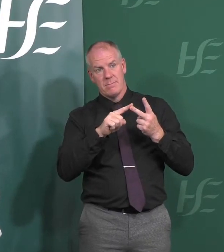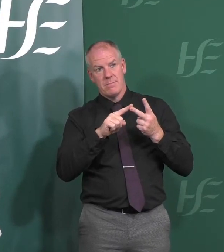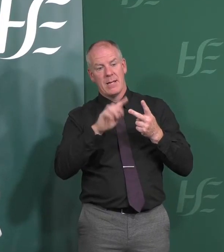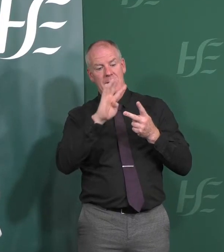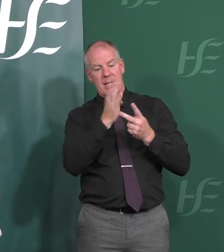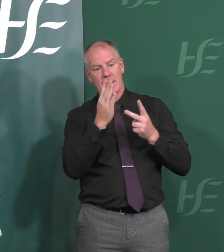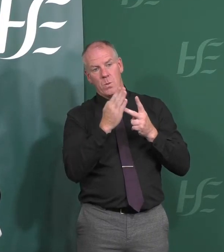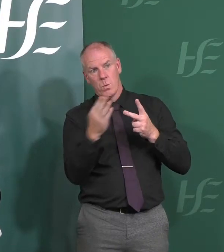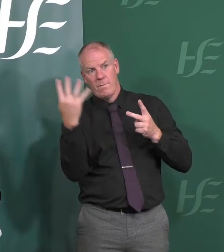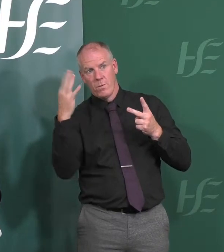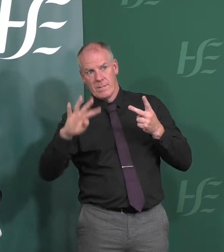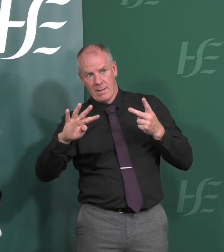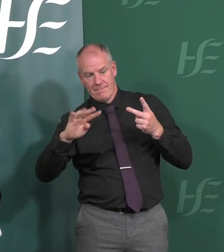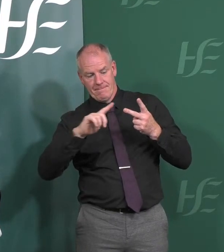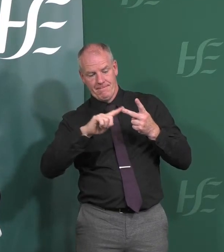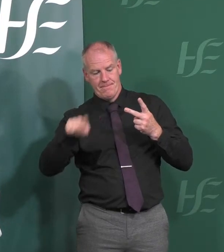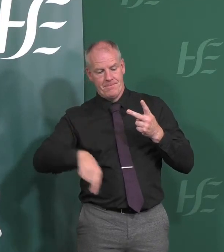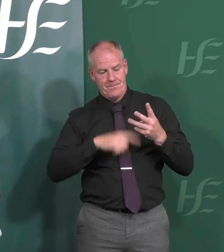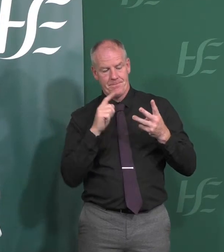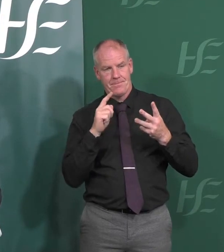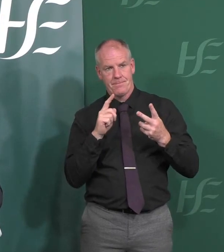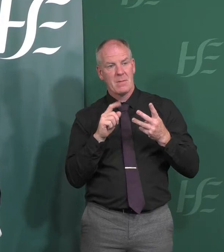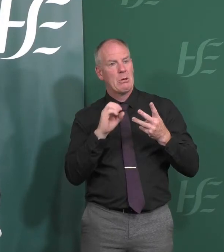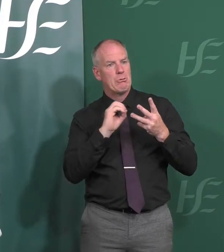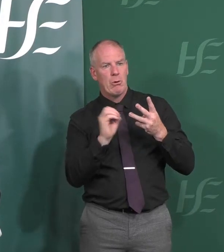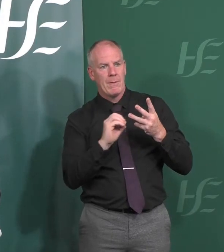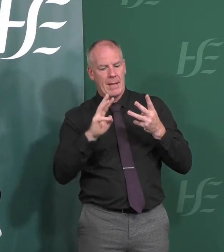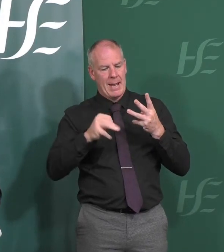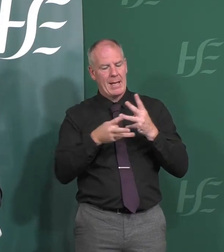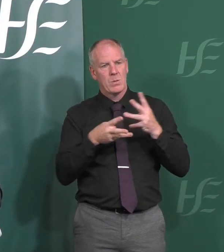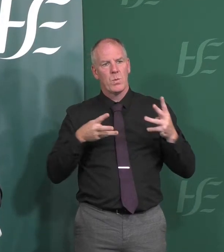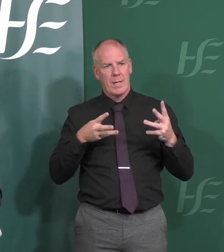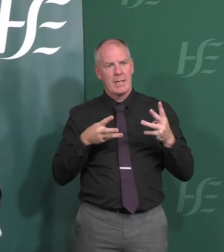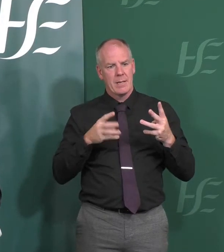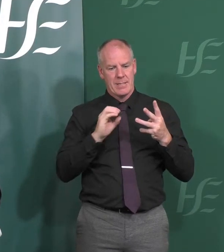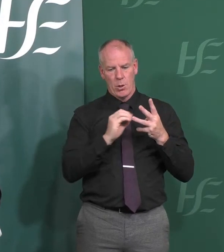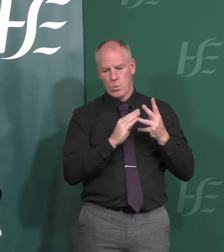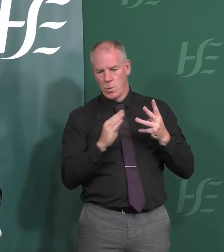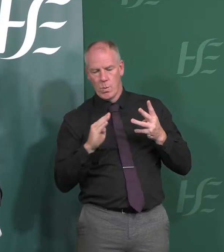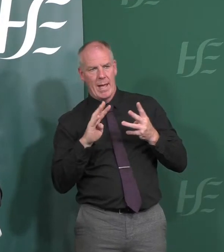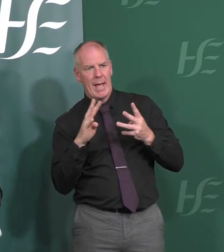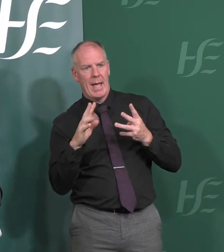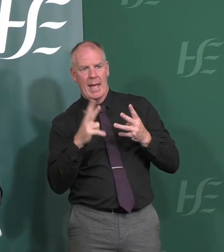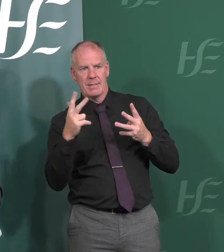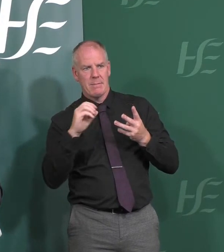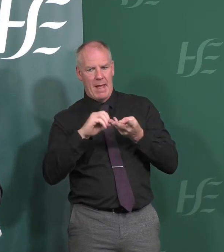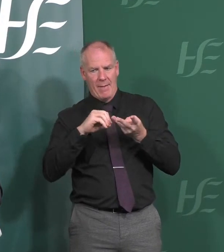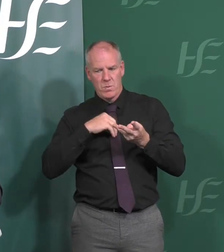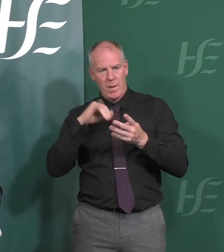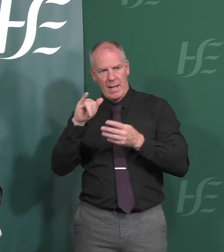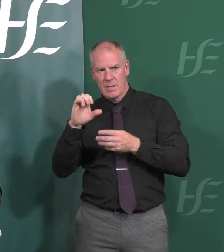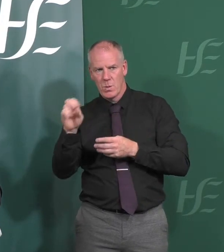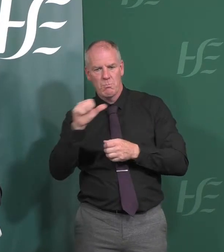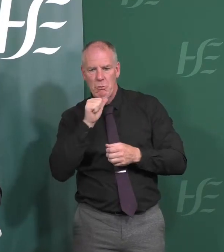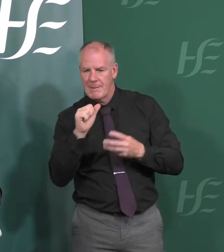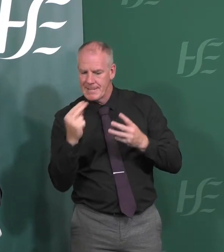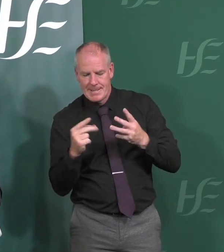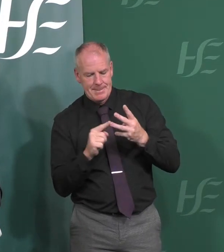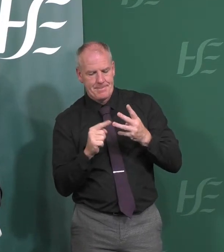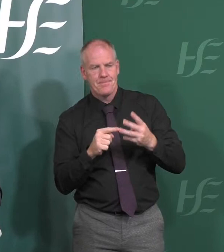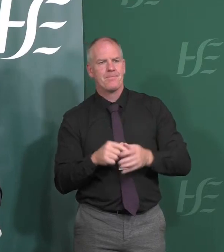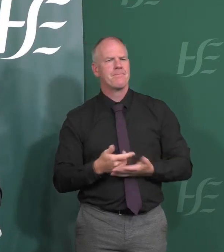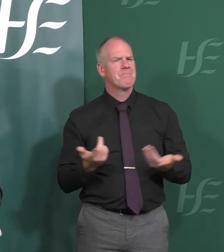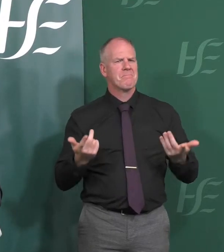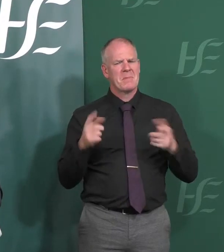of 19 to 49. There were no cases last week in the ages of 0 to 18. In terms of length of stay in